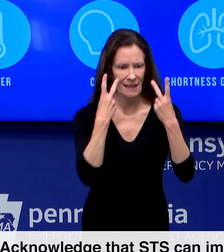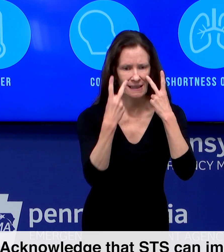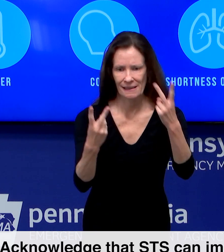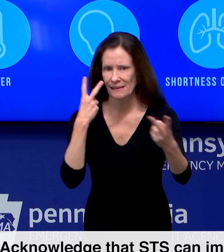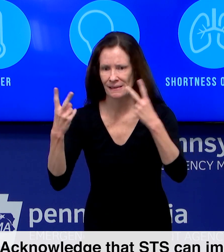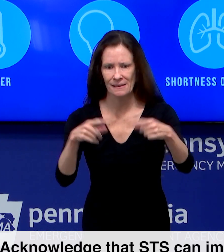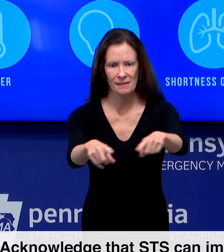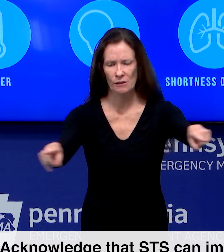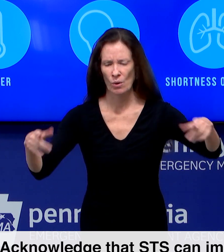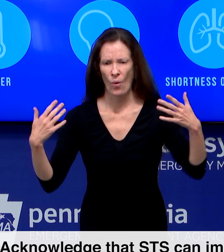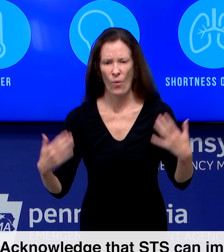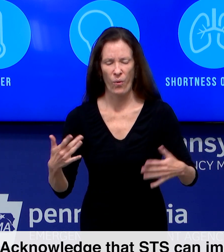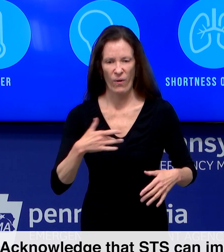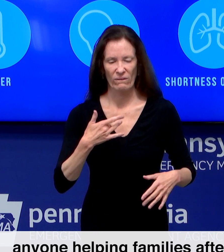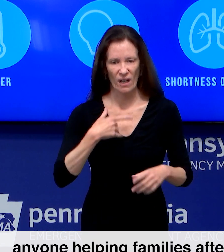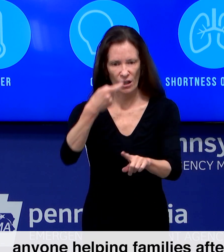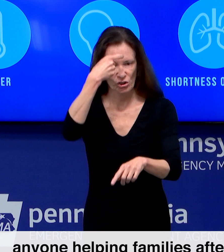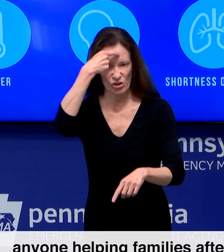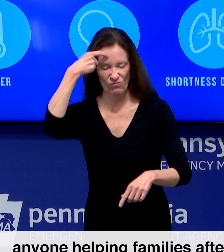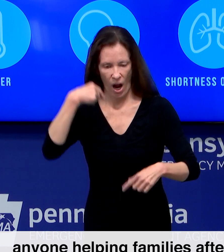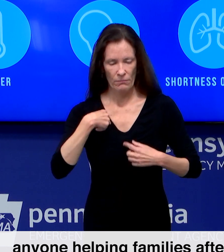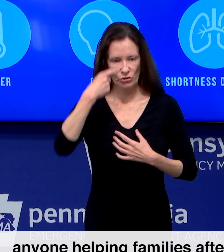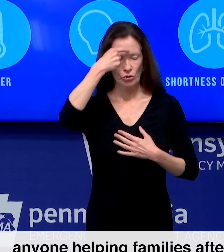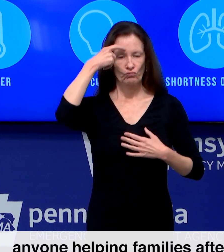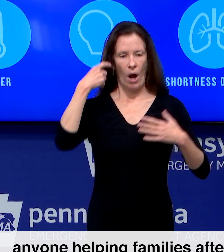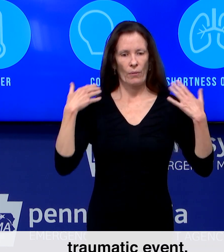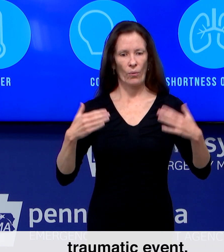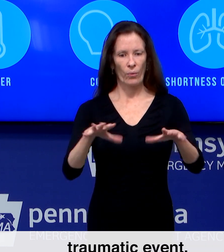Acknowledge that STS can impact anyone helping families after a traumatic event.